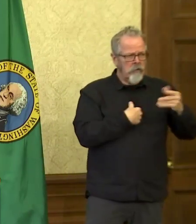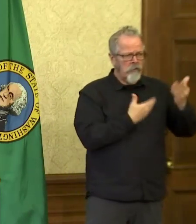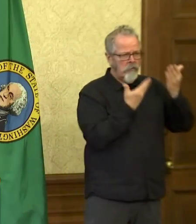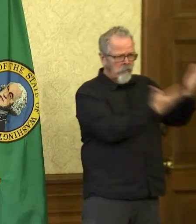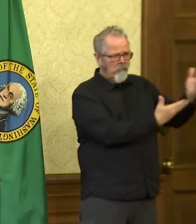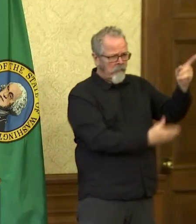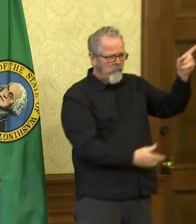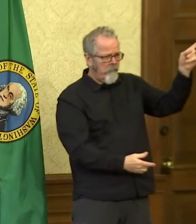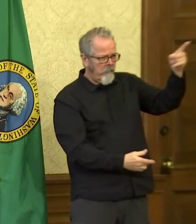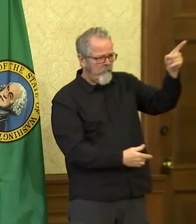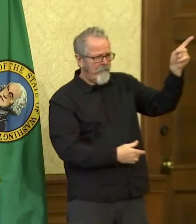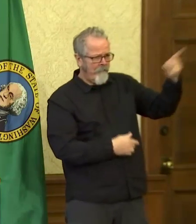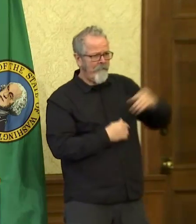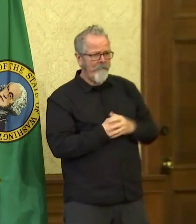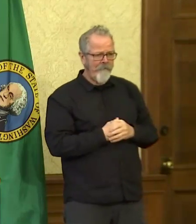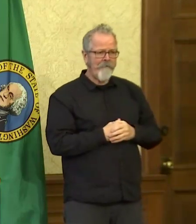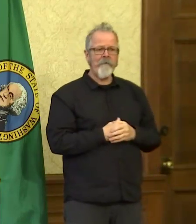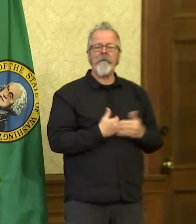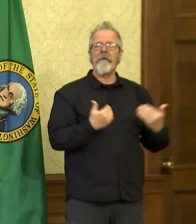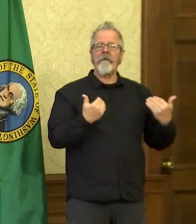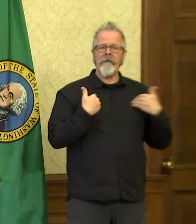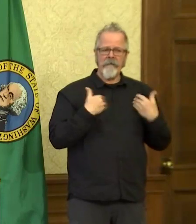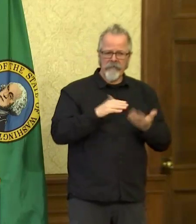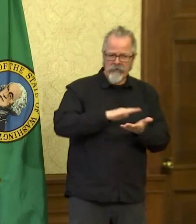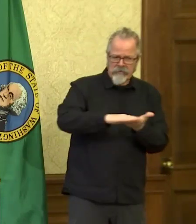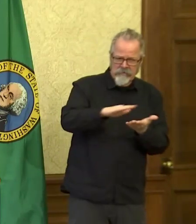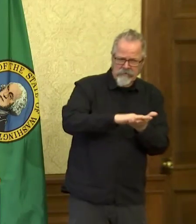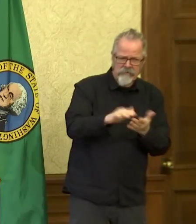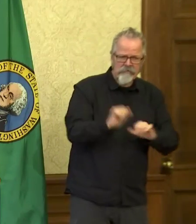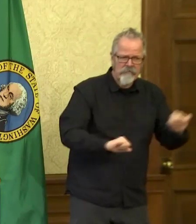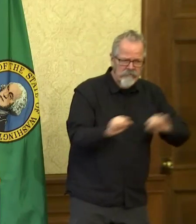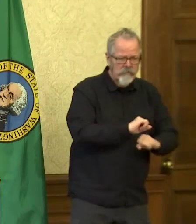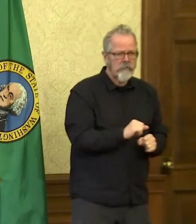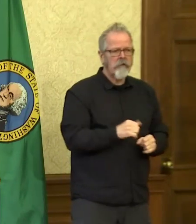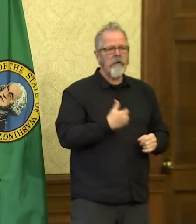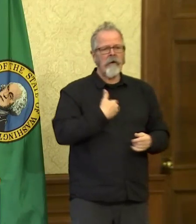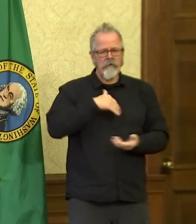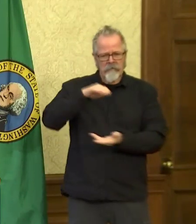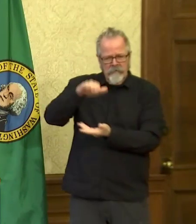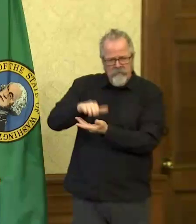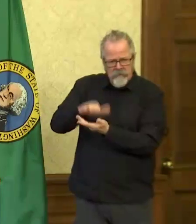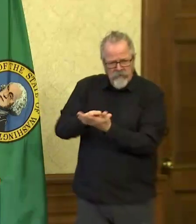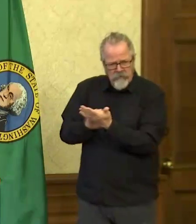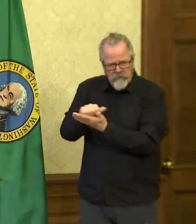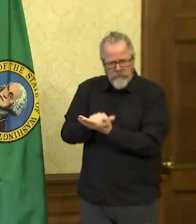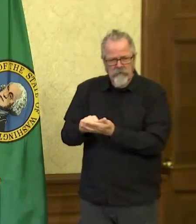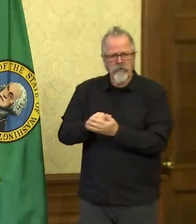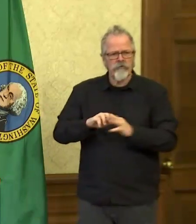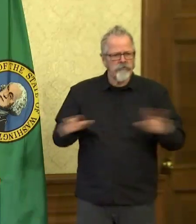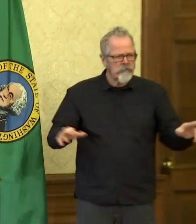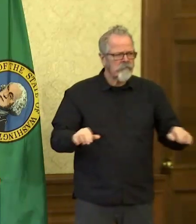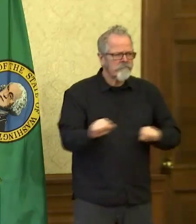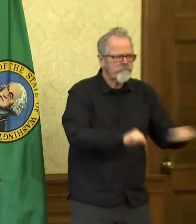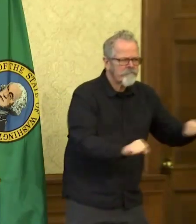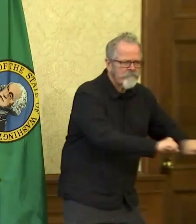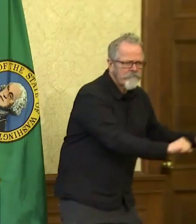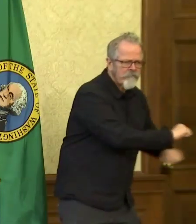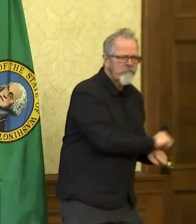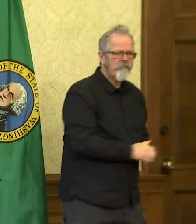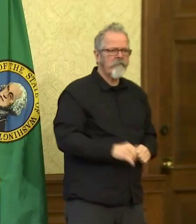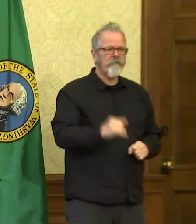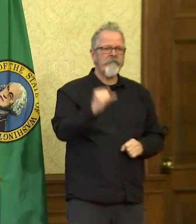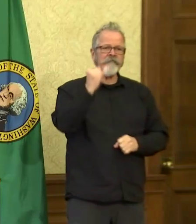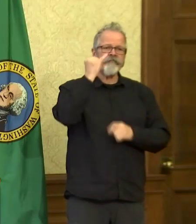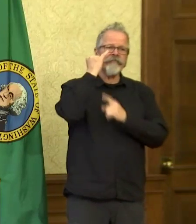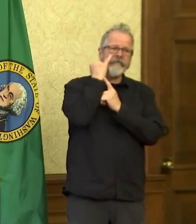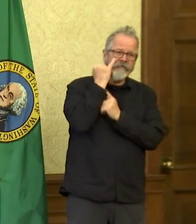leave the work site if they have any adverse symptoms. And no job site may operate until the